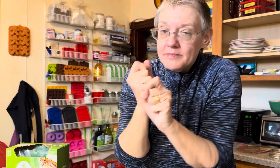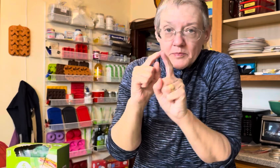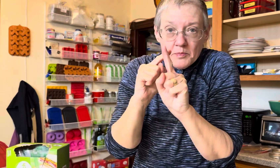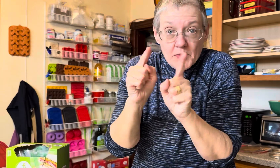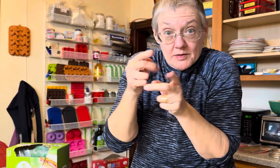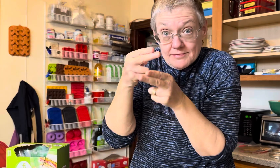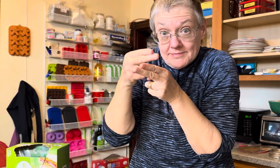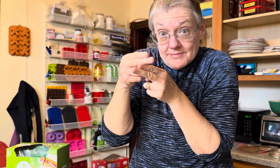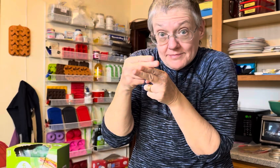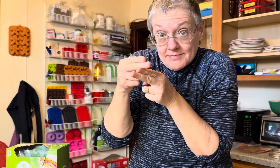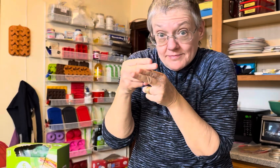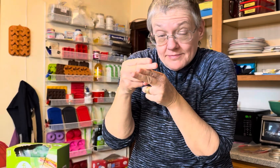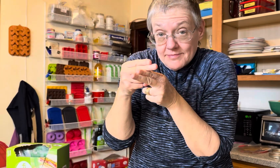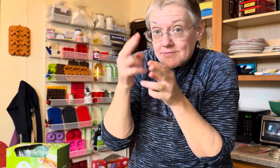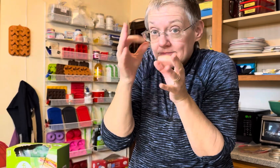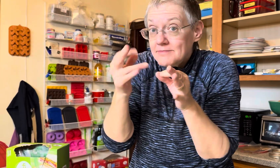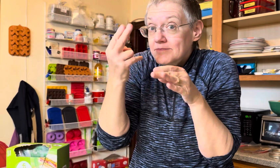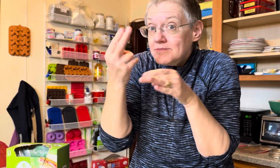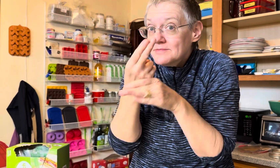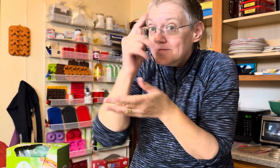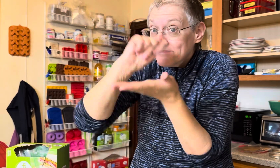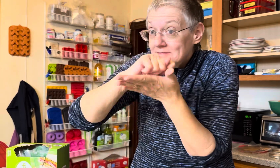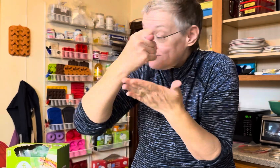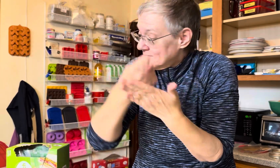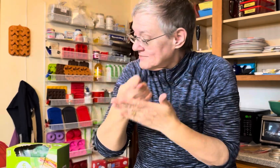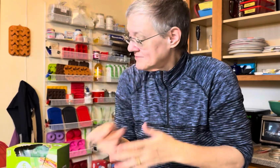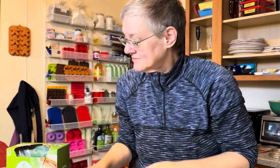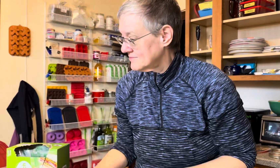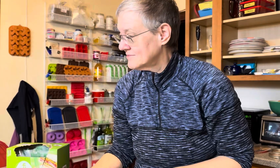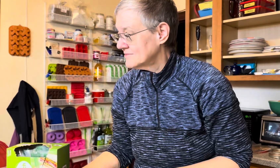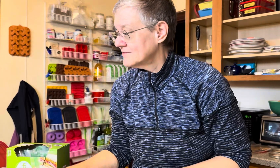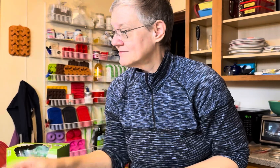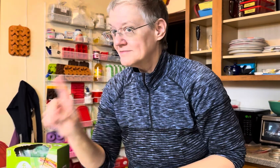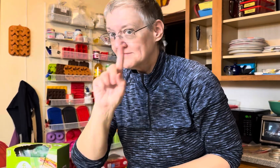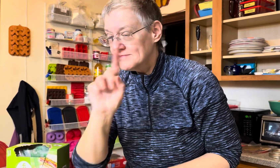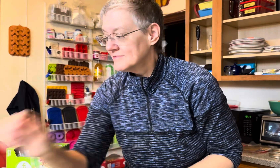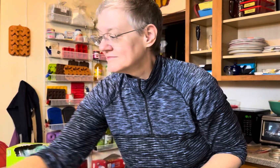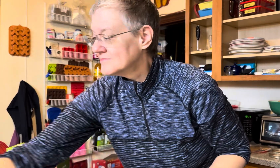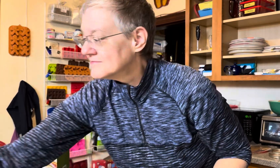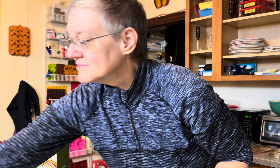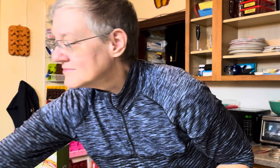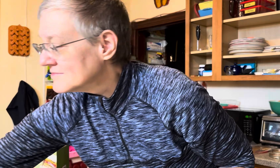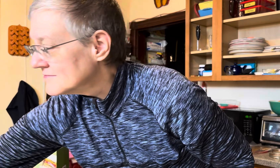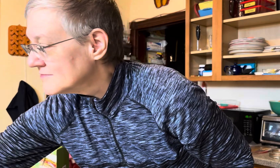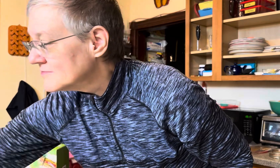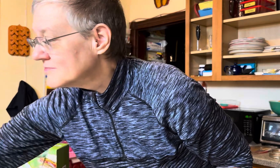homemade recipe, but temporarily I've decided to use these tortillas.